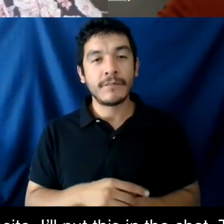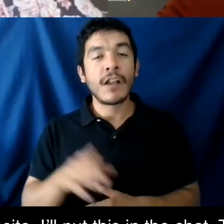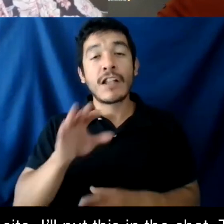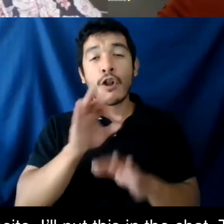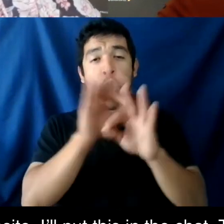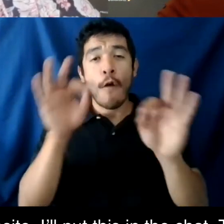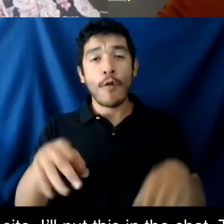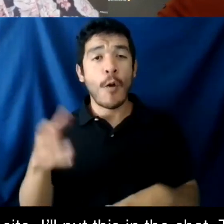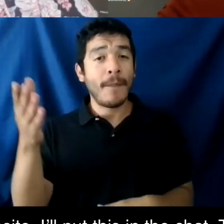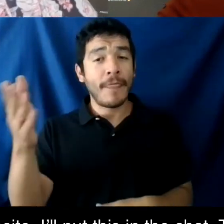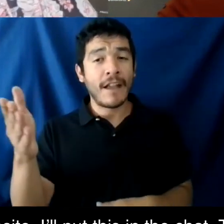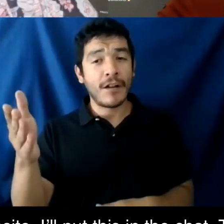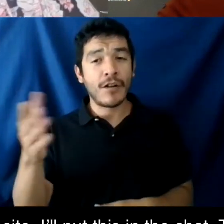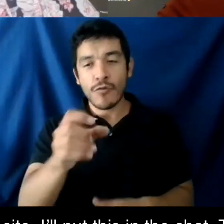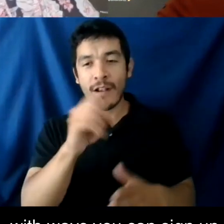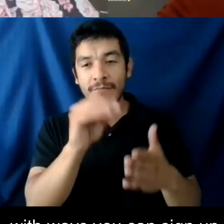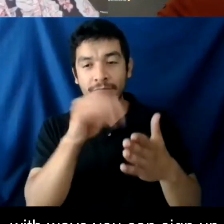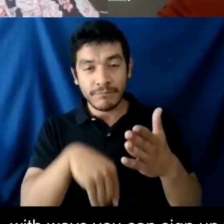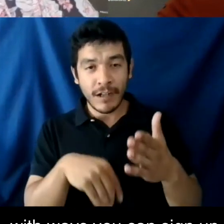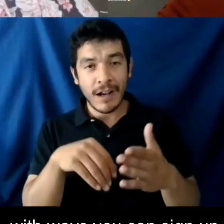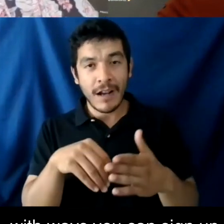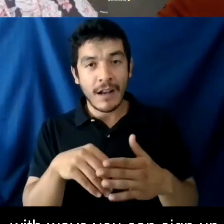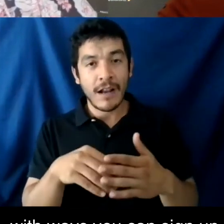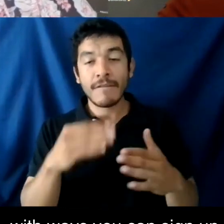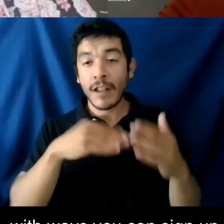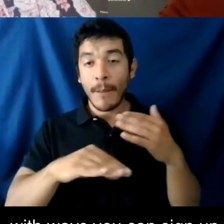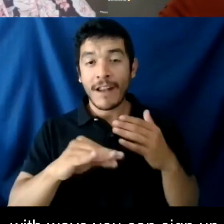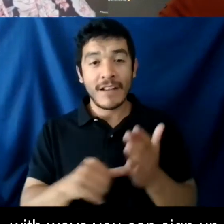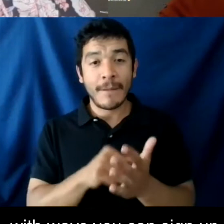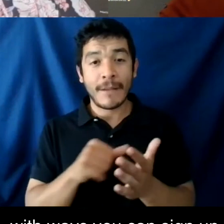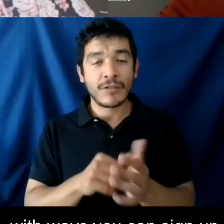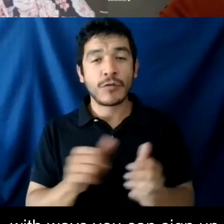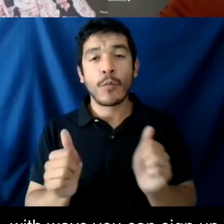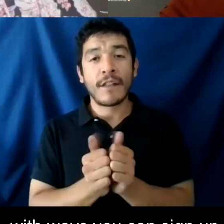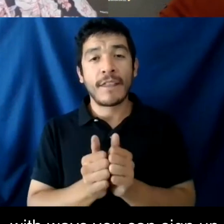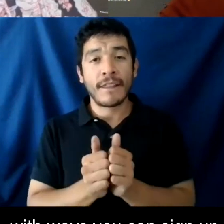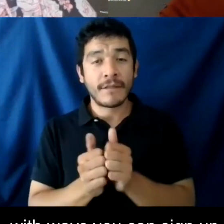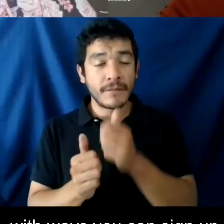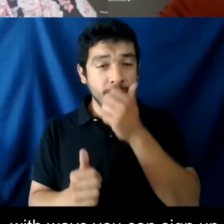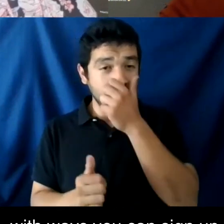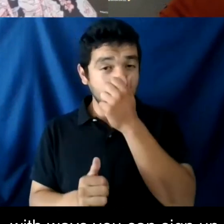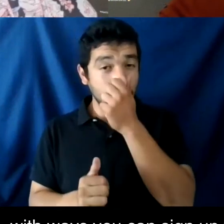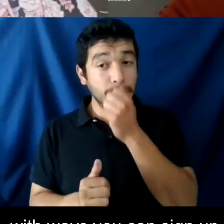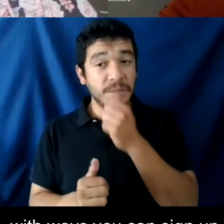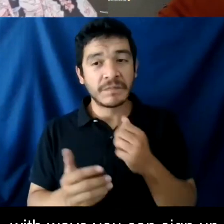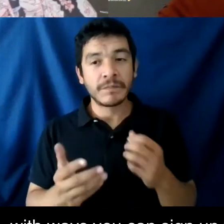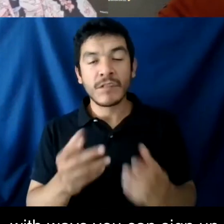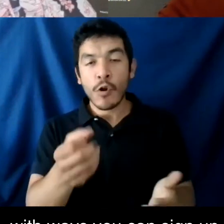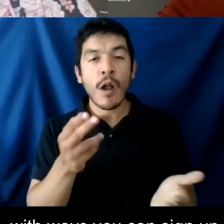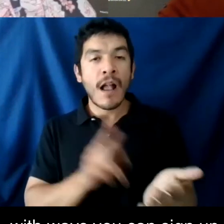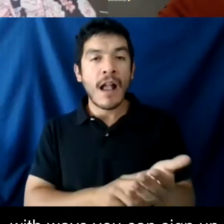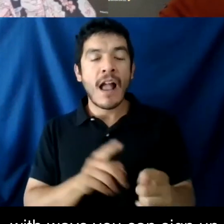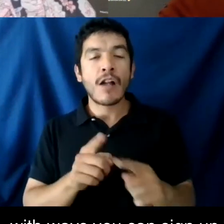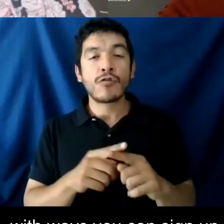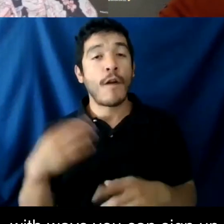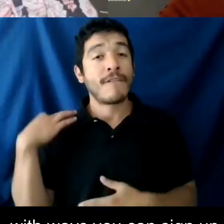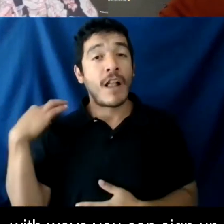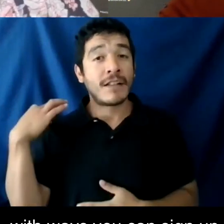there at the bottom of the page with ways you can sign up to volunteer.